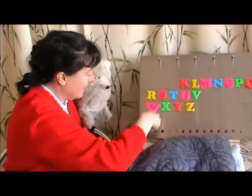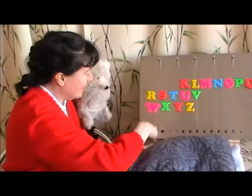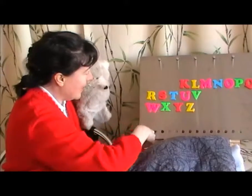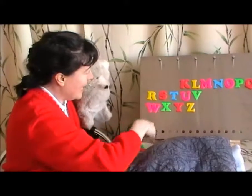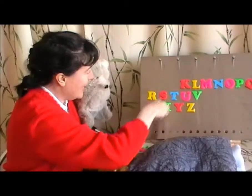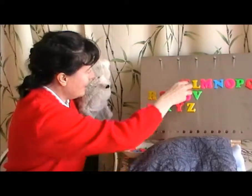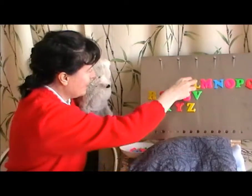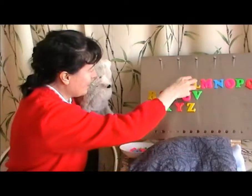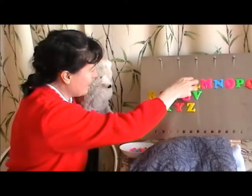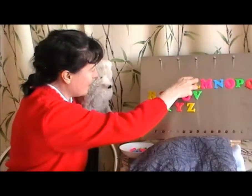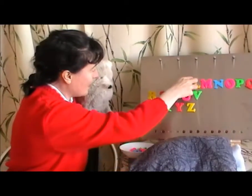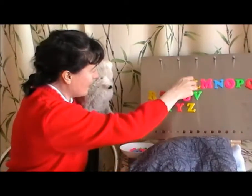10,